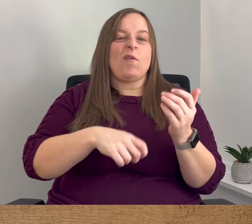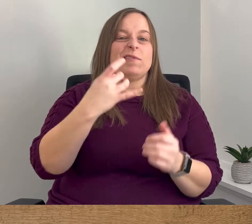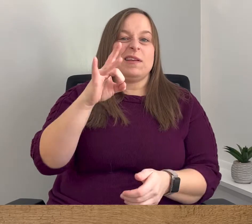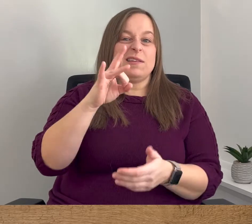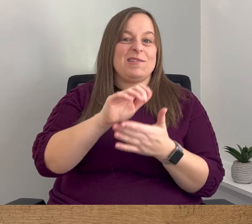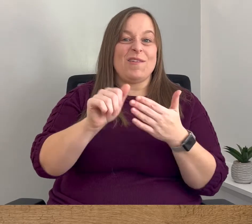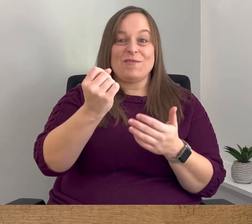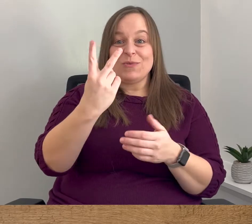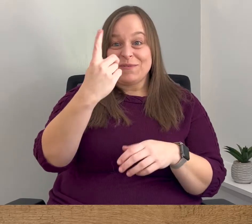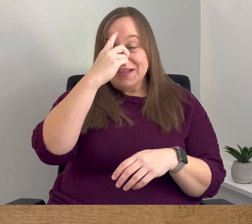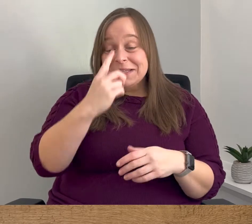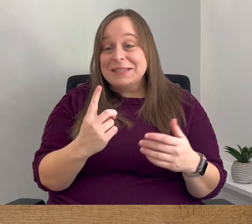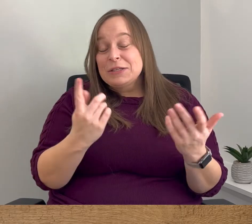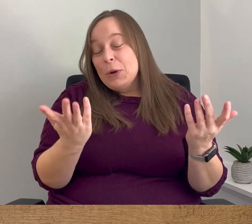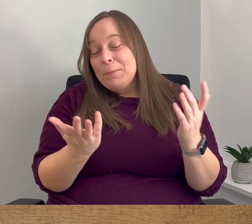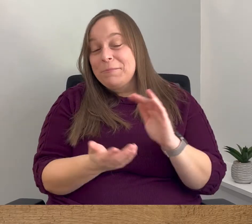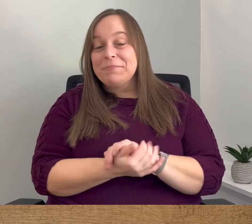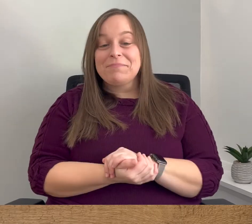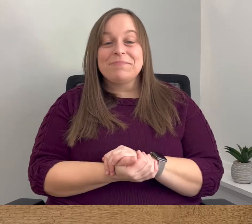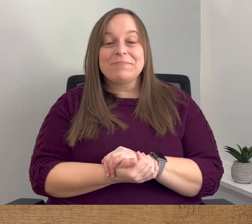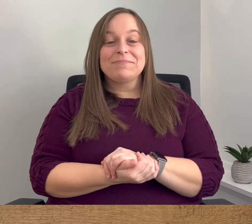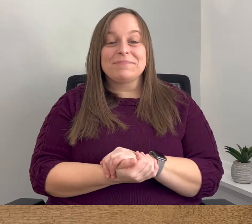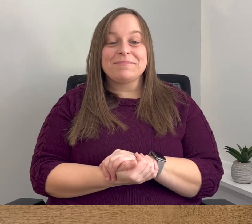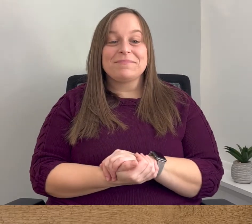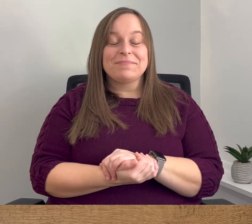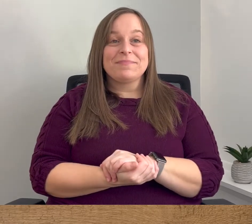pop, and that cost $18.12.